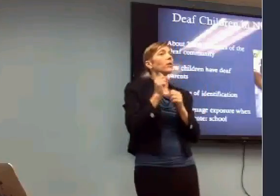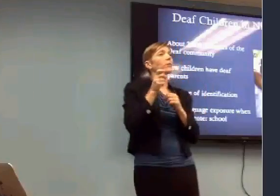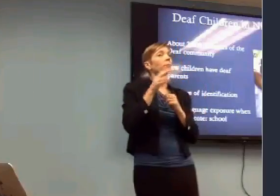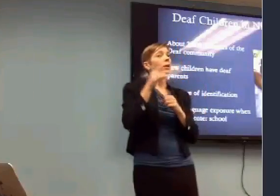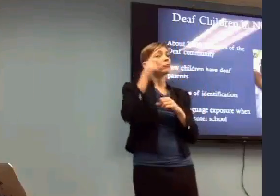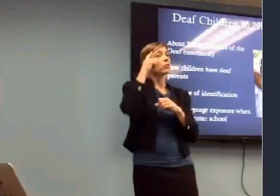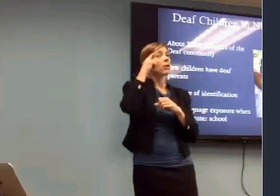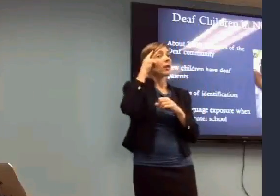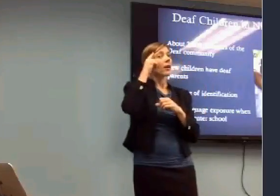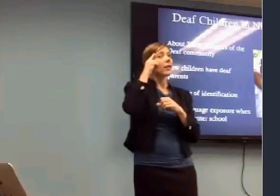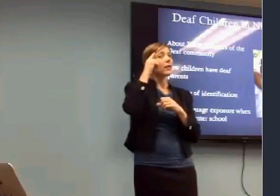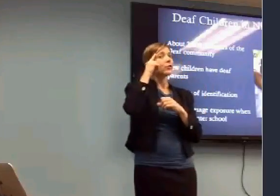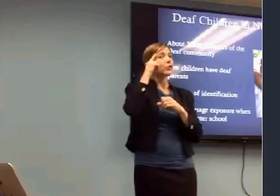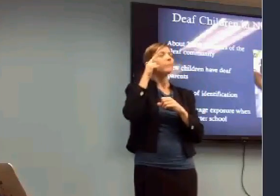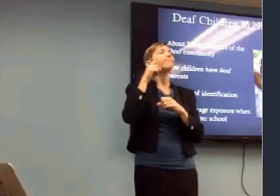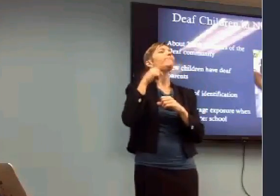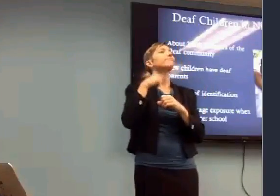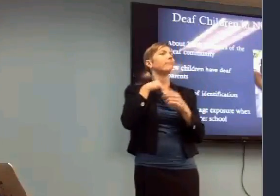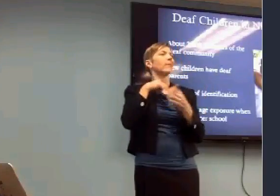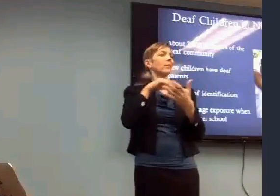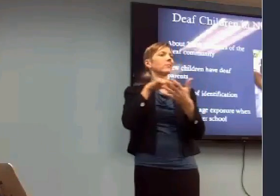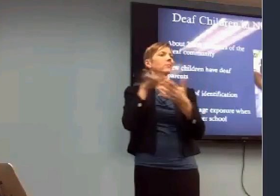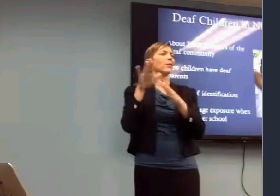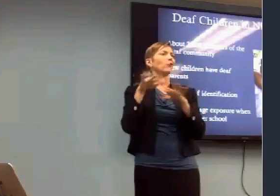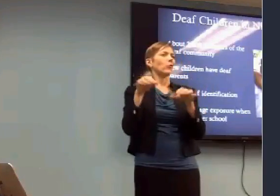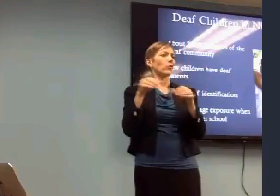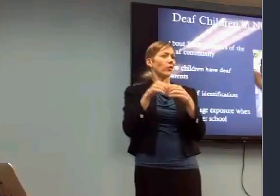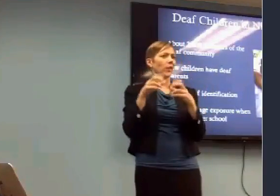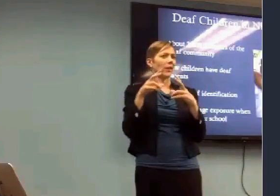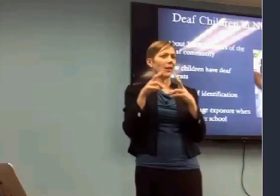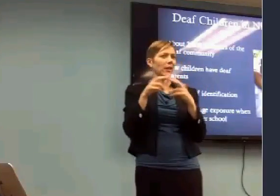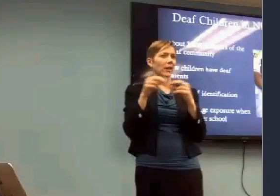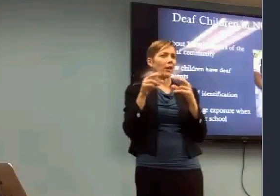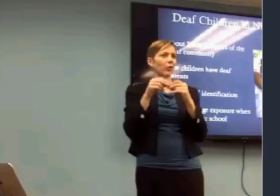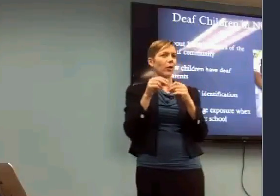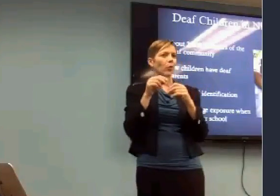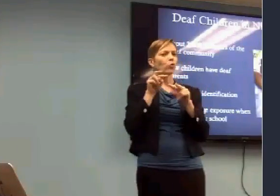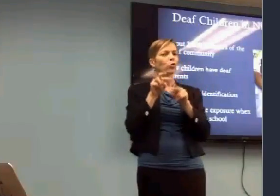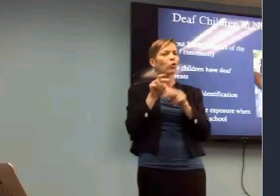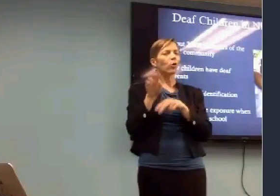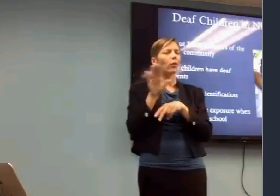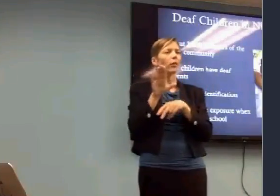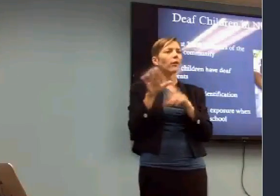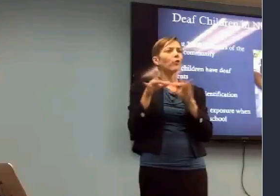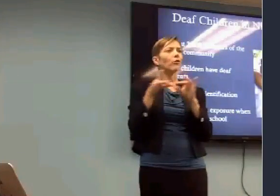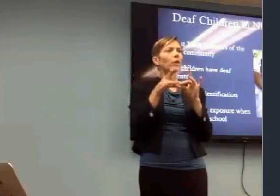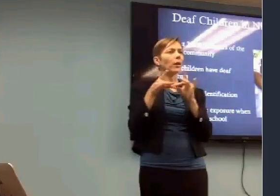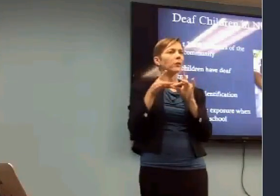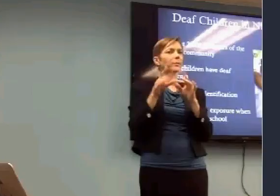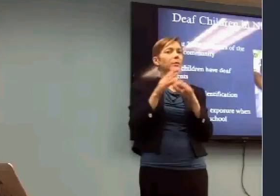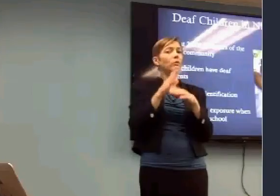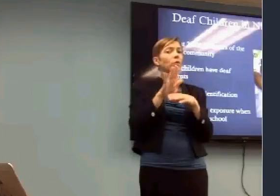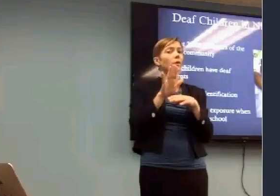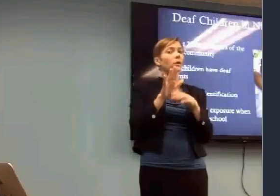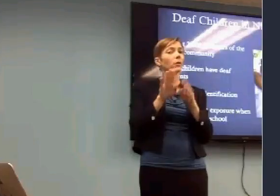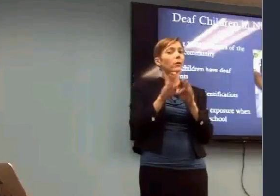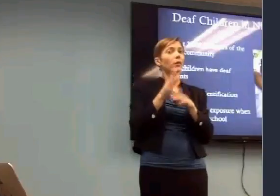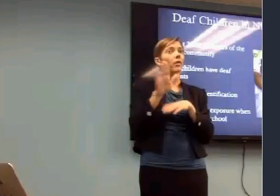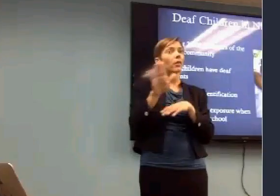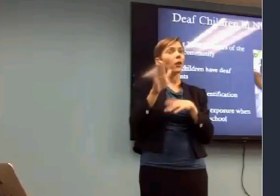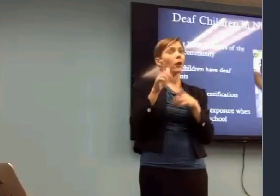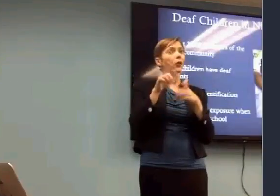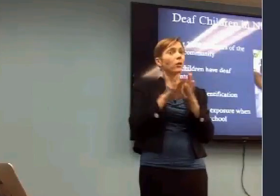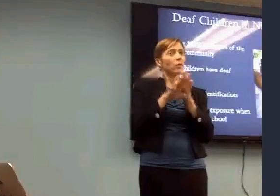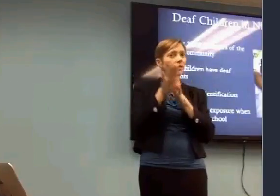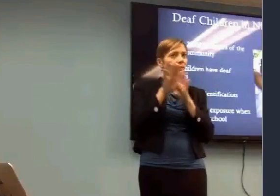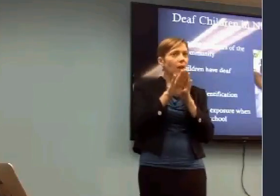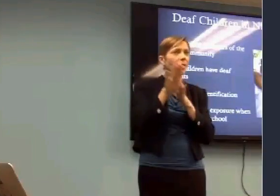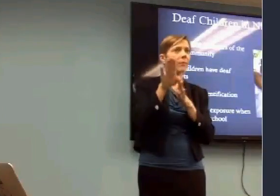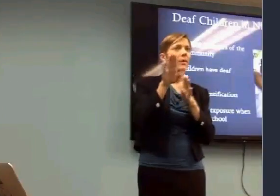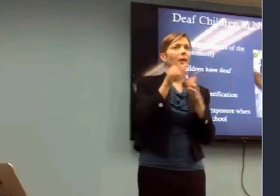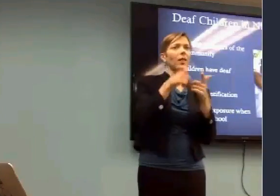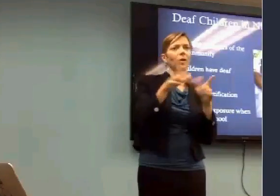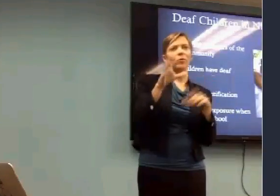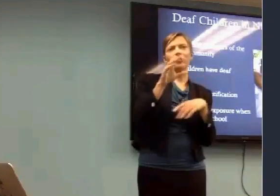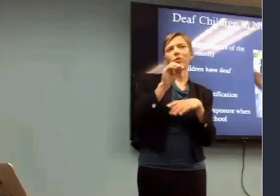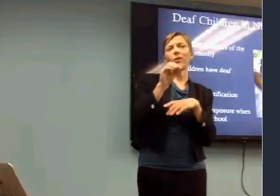A lot of my work with spatial cognition is done in studying deaf children in Nicaragua and understanding the